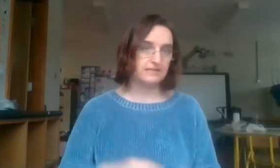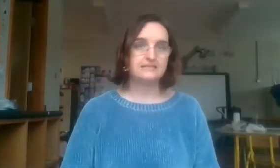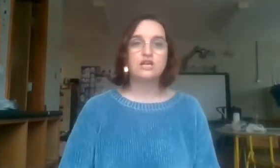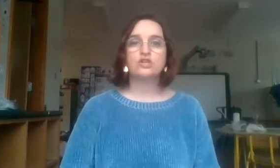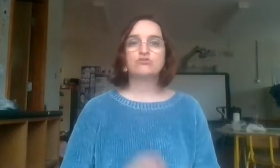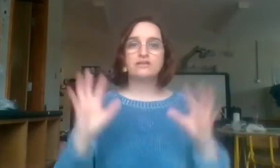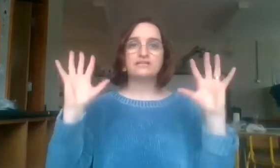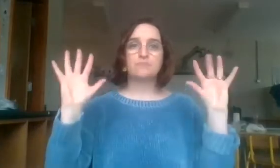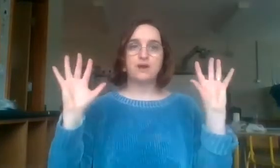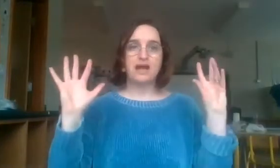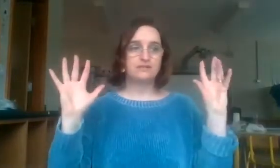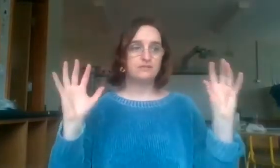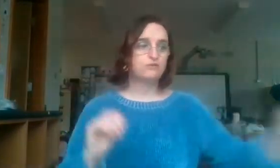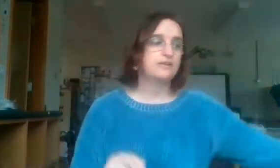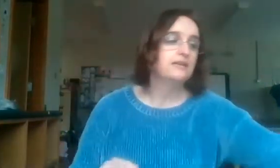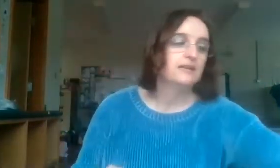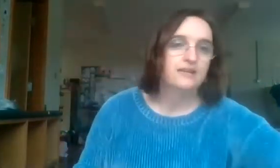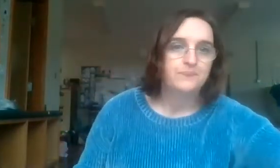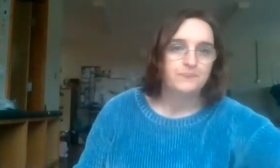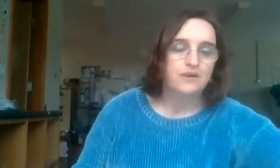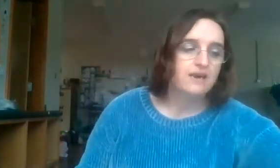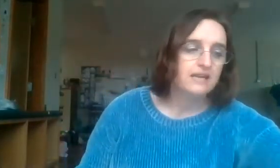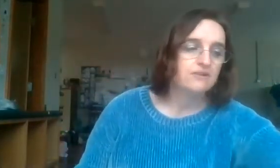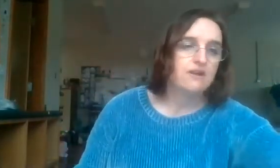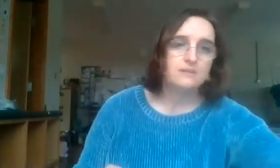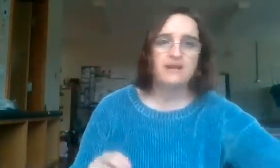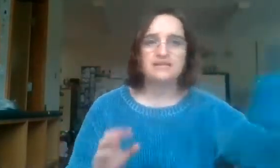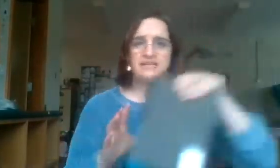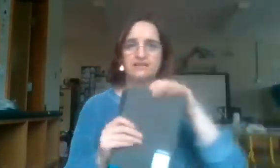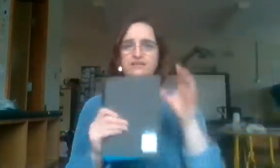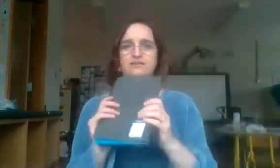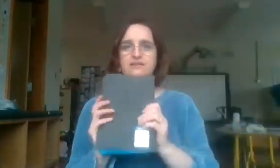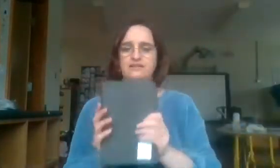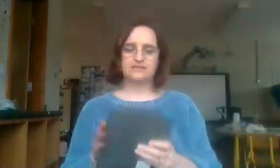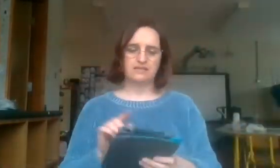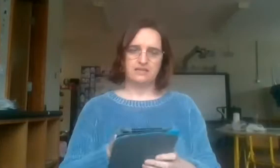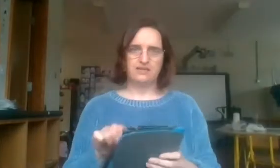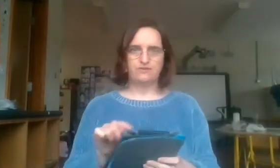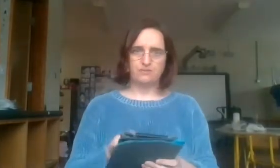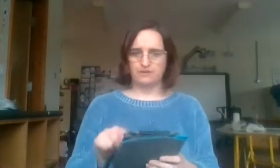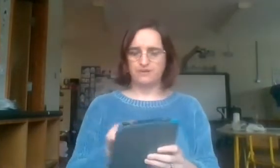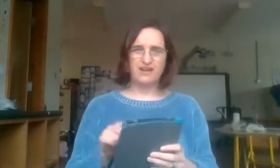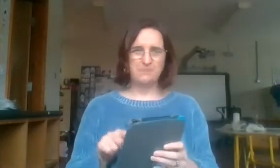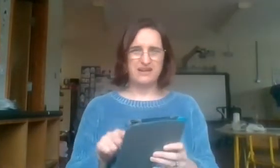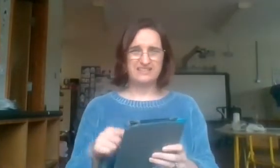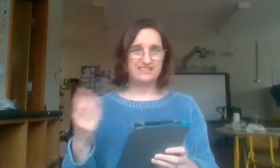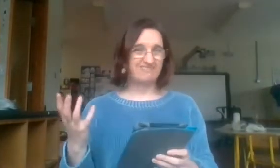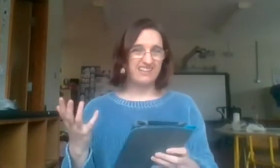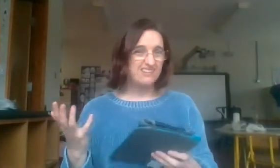is try to keep our hands free. Now I have an iPad here, and if I was on my iPad, can I